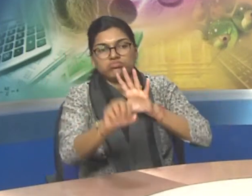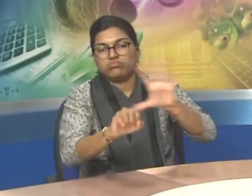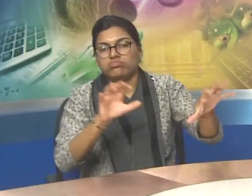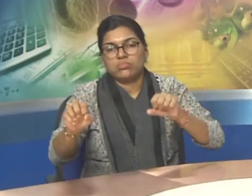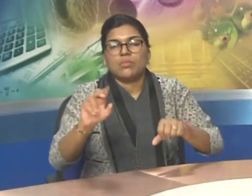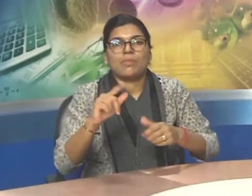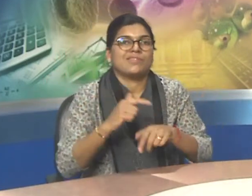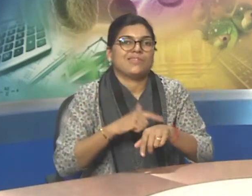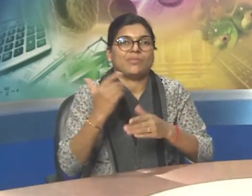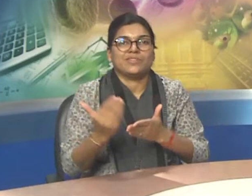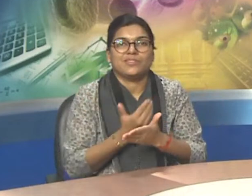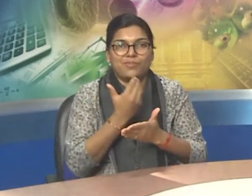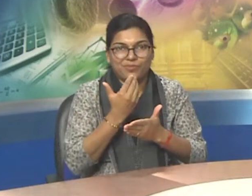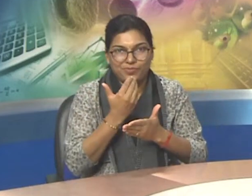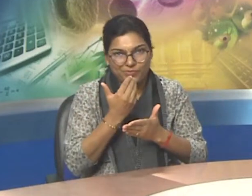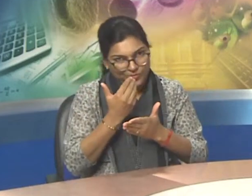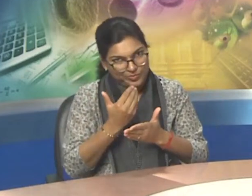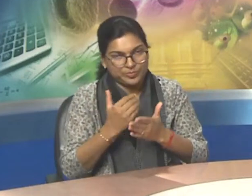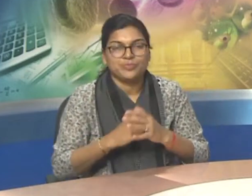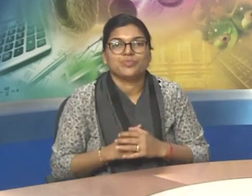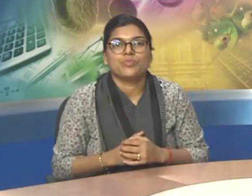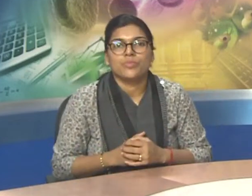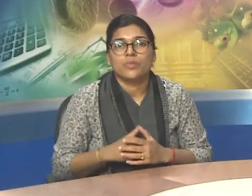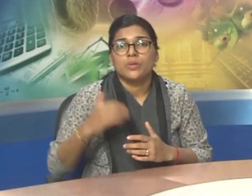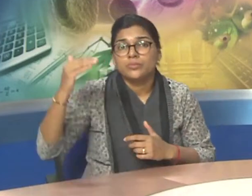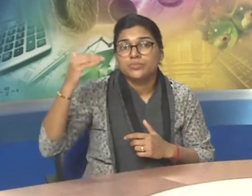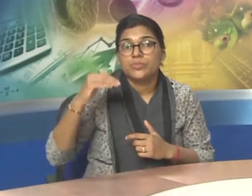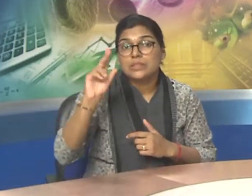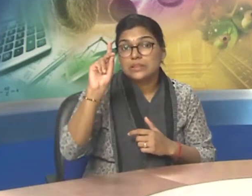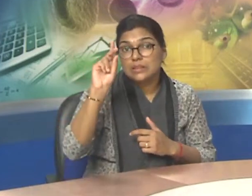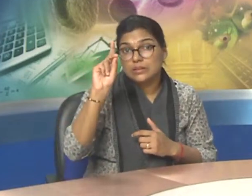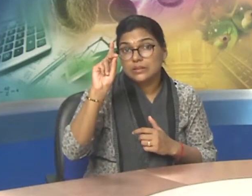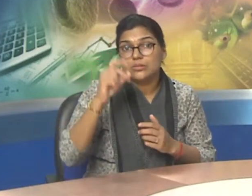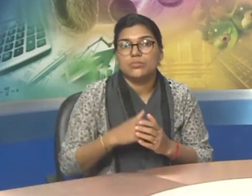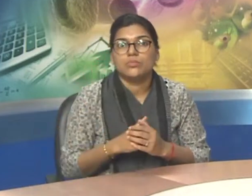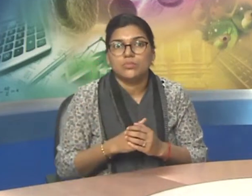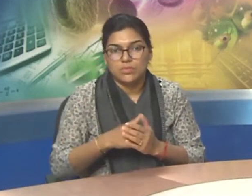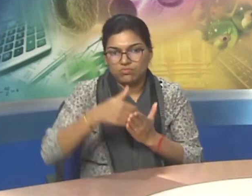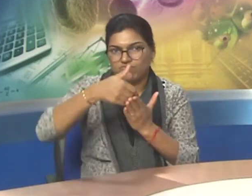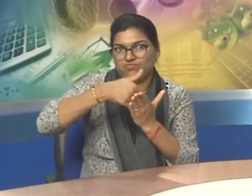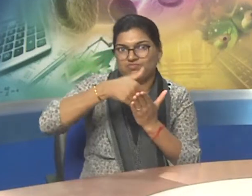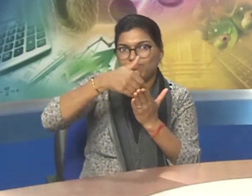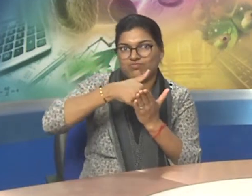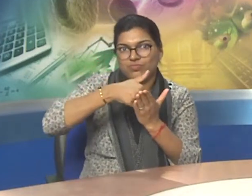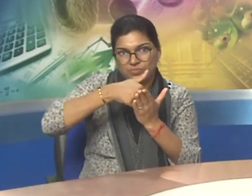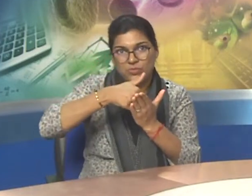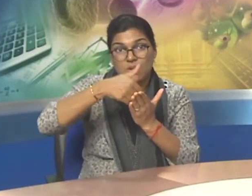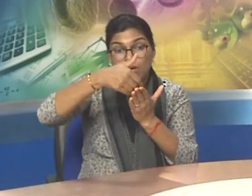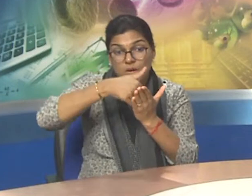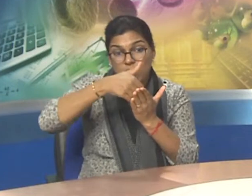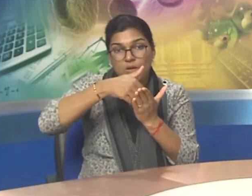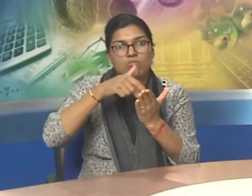according to the classification which is mentioned in the library. The second important implication is catalog entry.